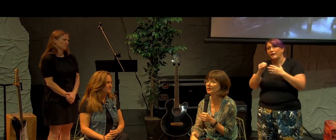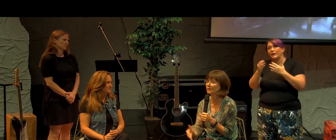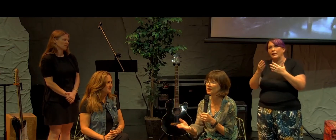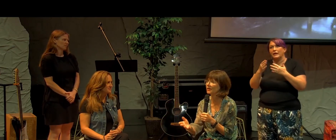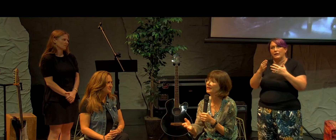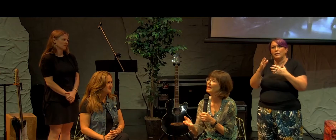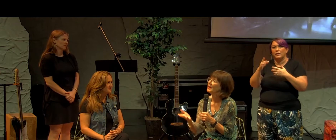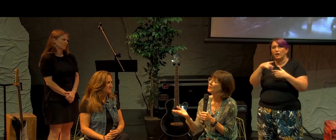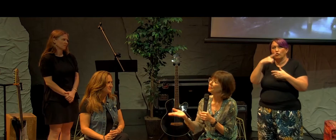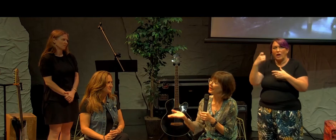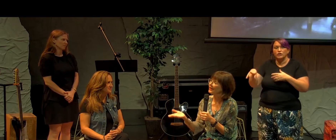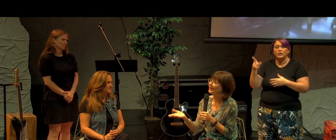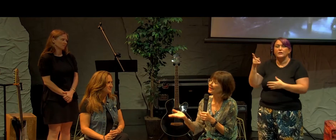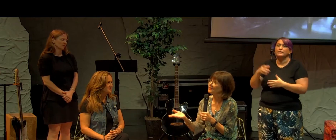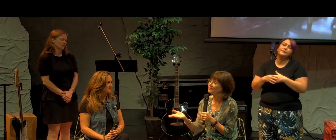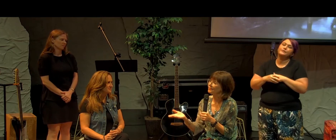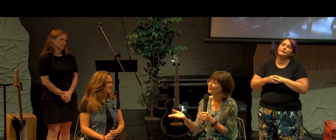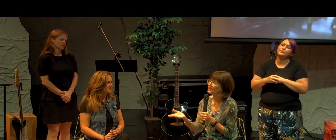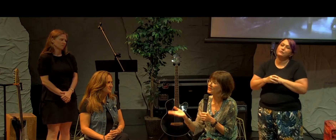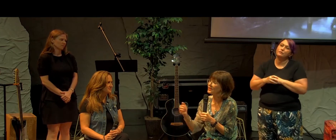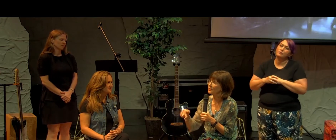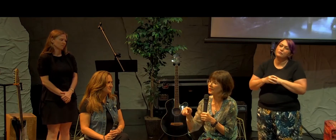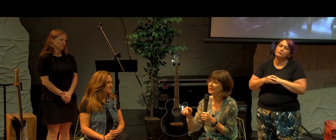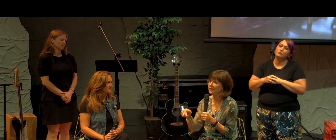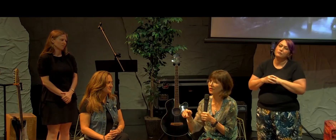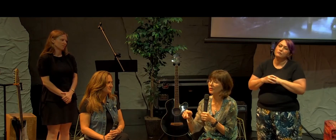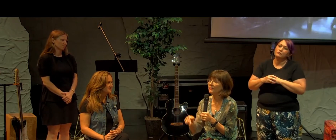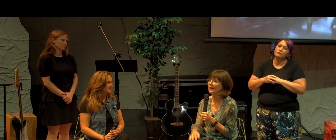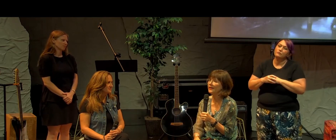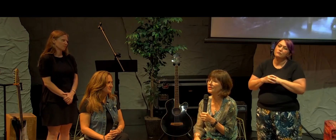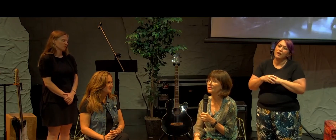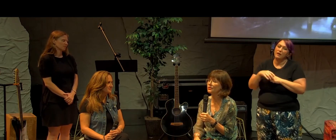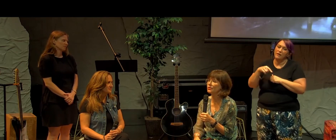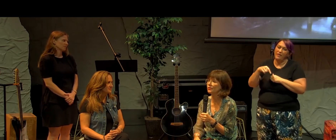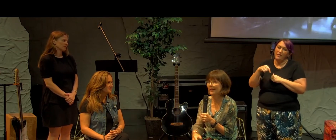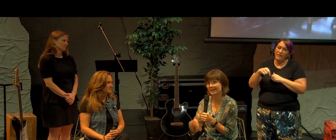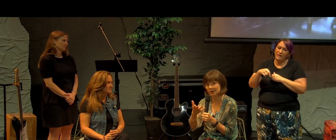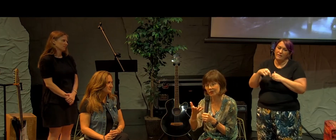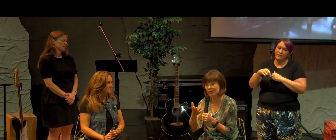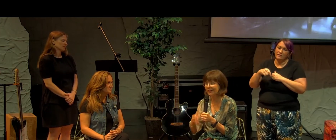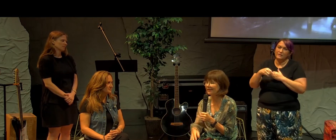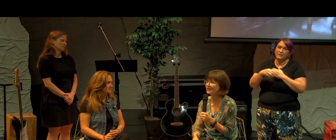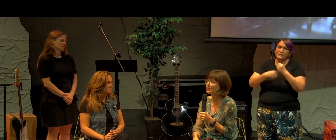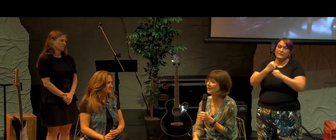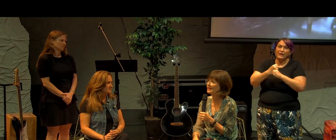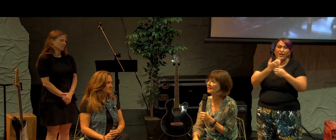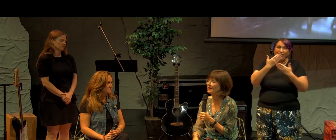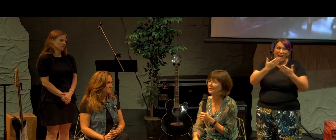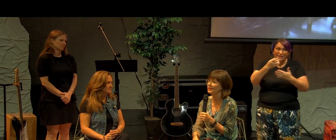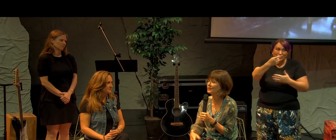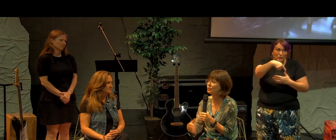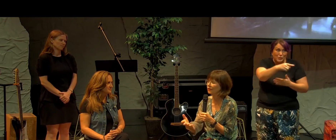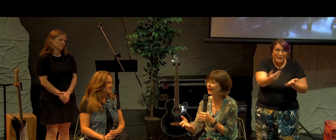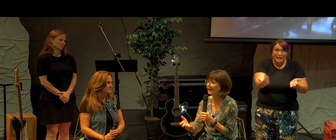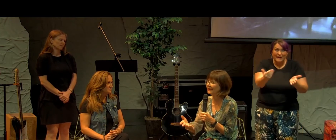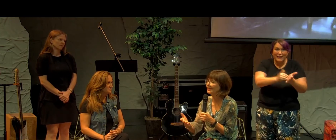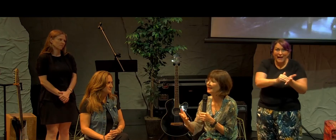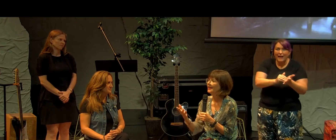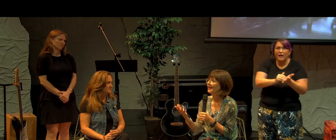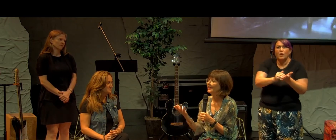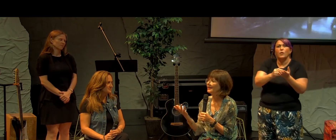Union, in Russia. But just this year, we managed to, thanks to you again,